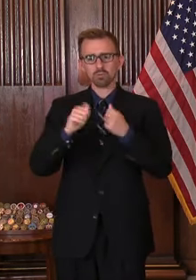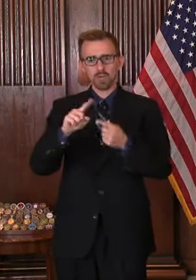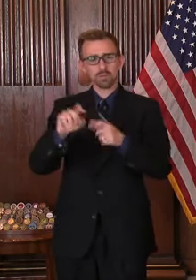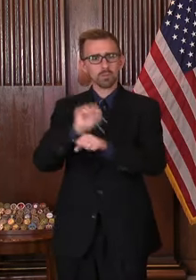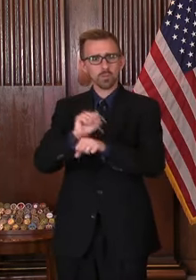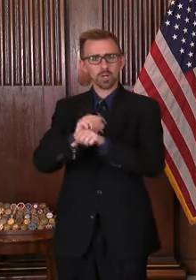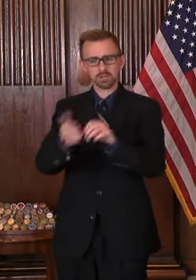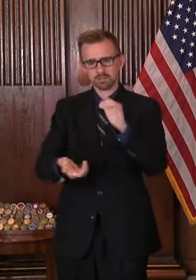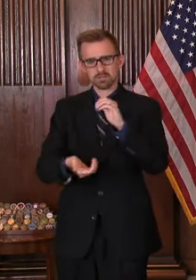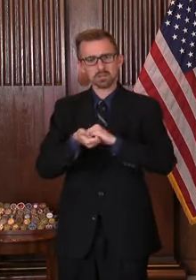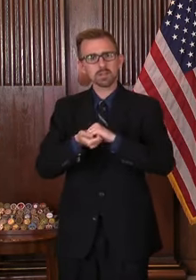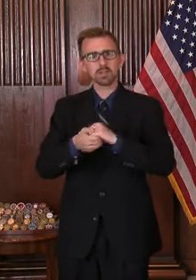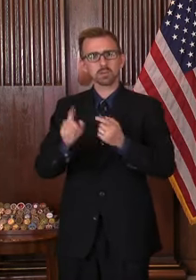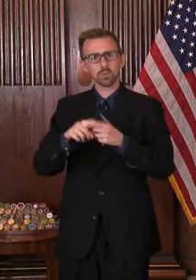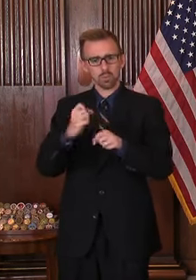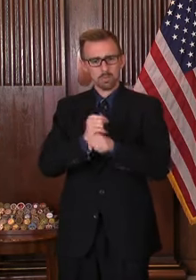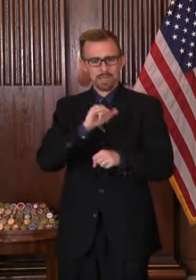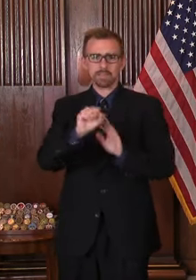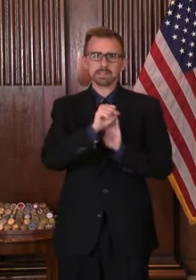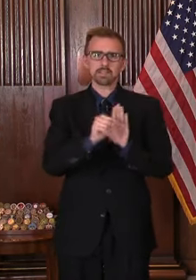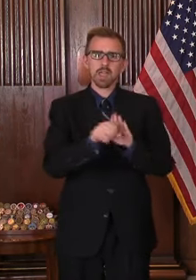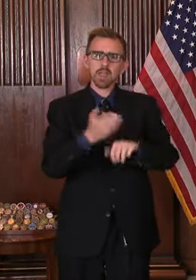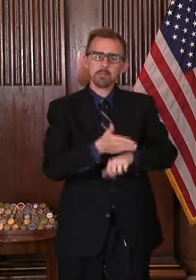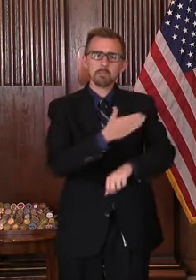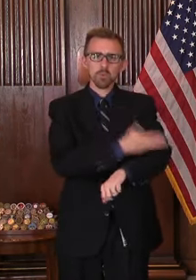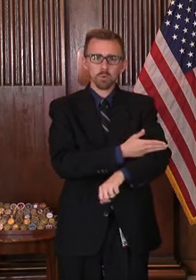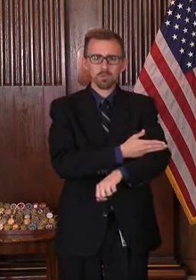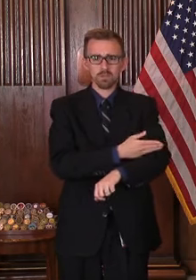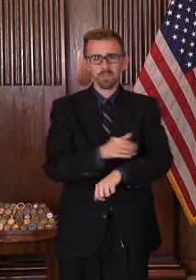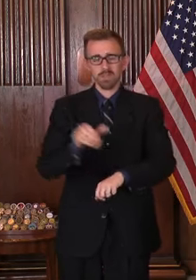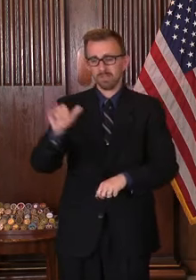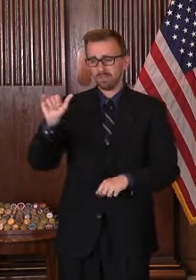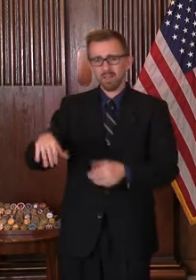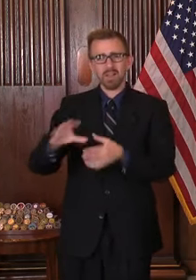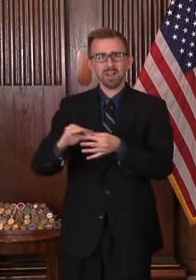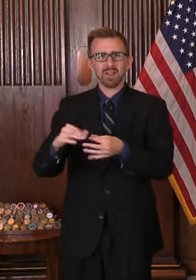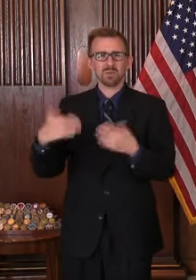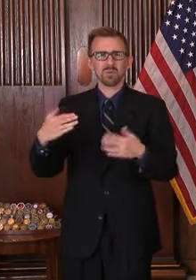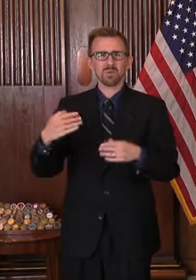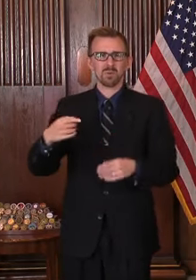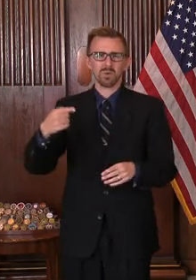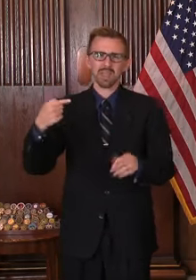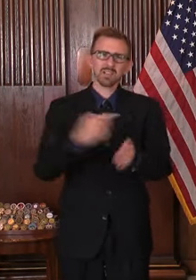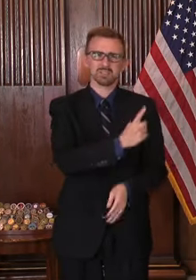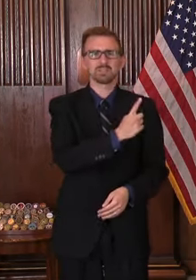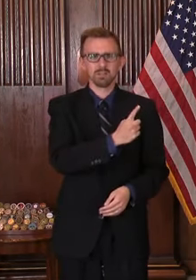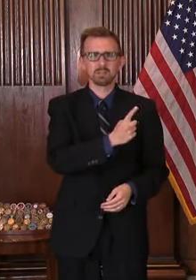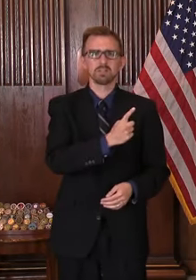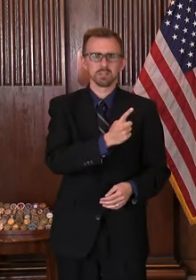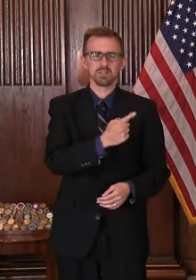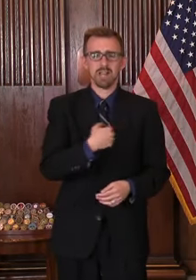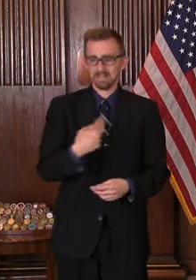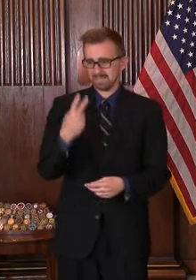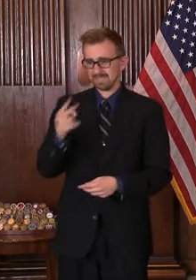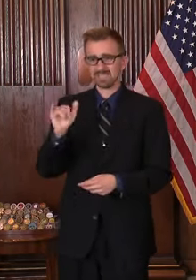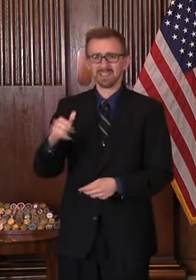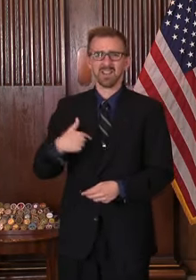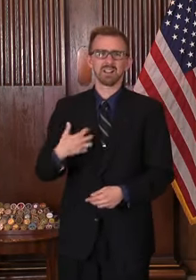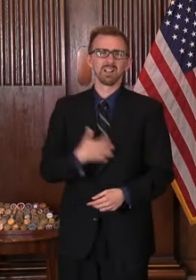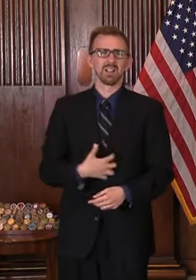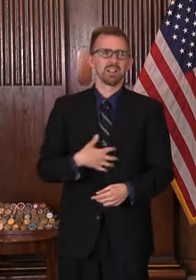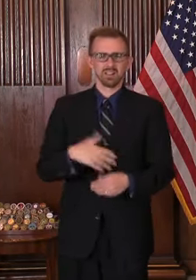work together to make this state better, it is most one of the most disrespectful articles I have ever seen in